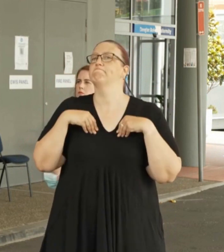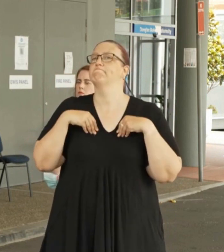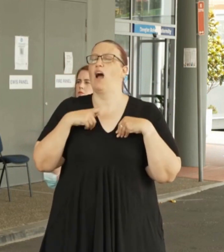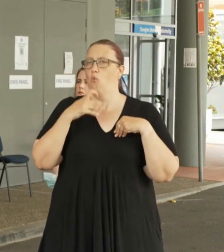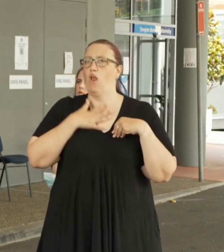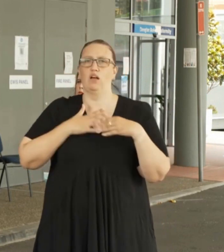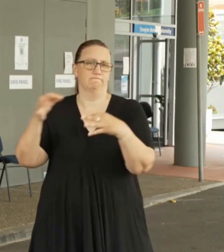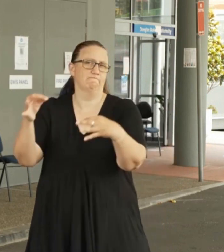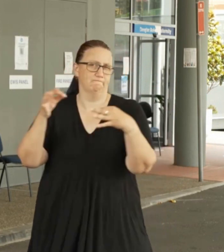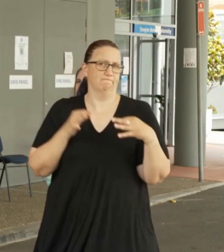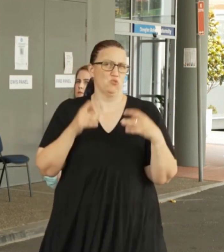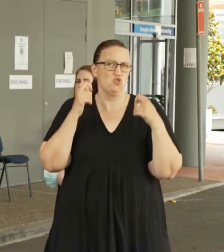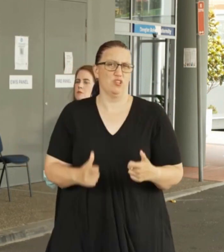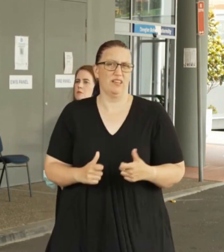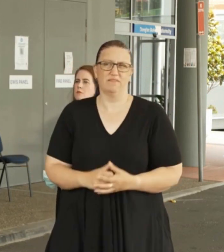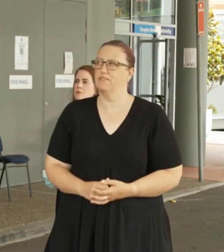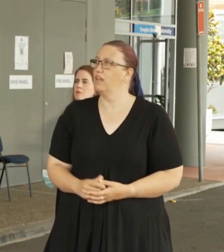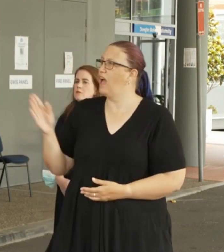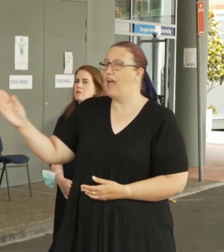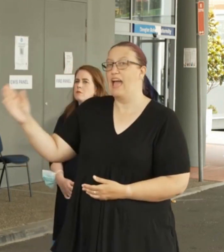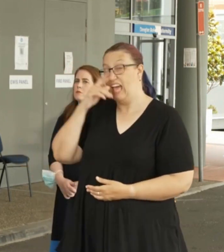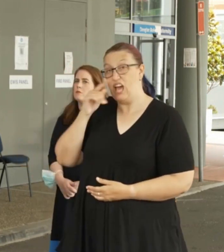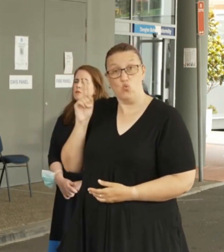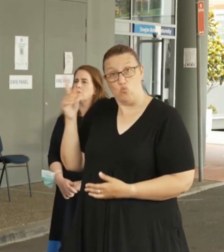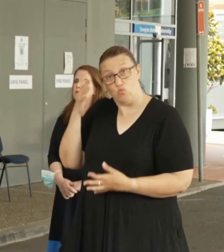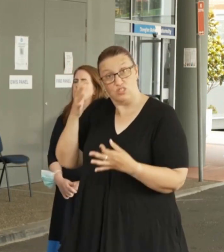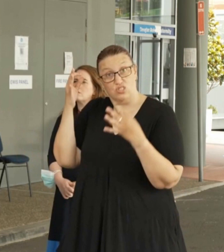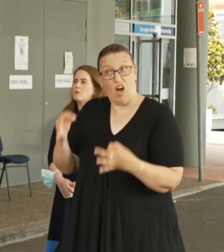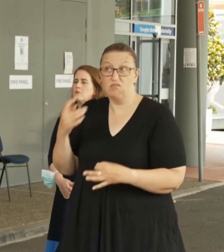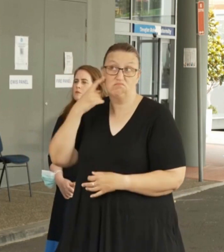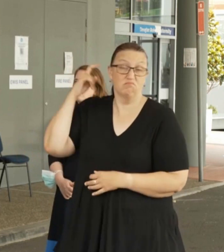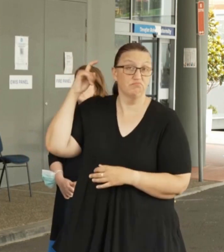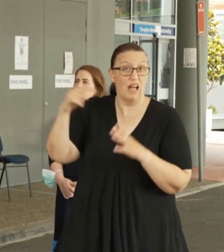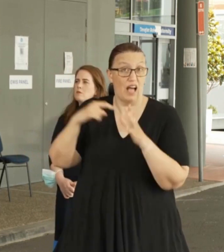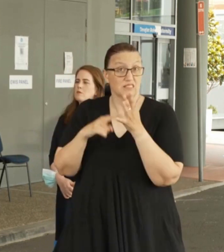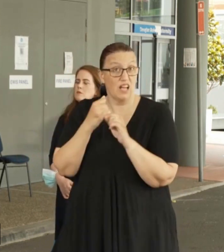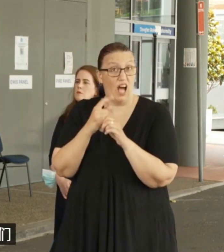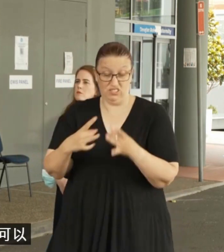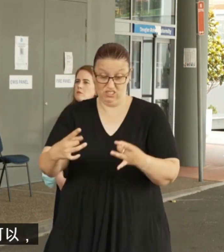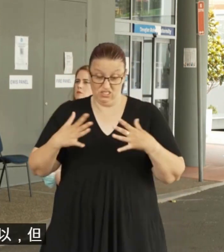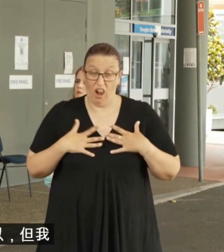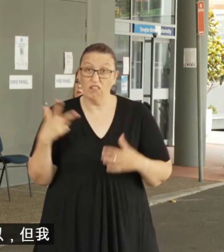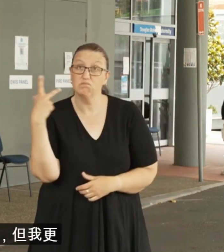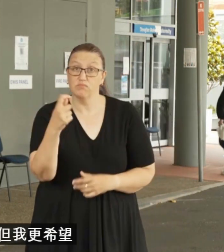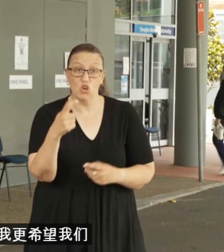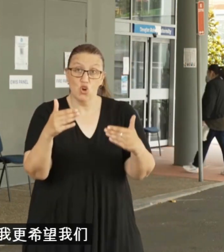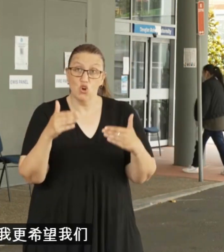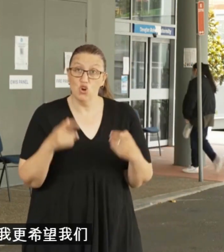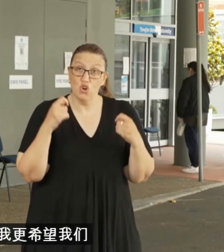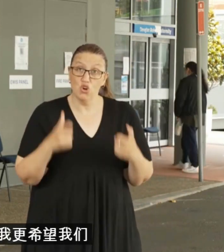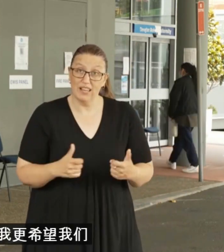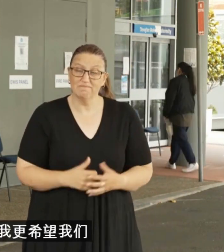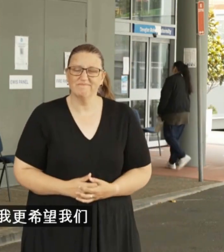months. Sorry? Can you go it alone? Can you ignore them and bring it up? Look, yes, we could, but I'd prefer that